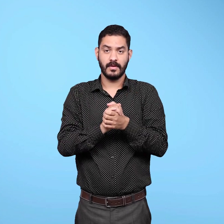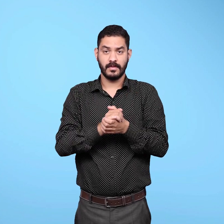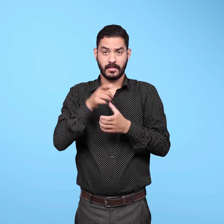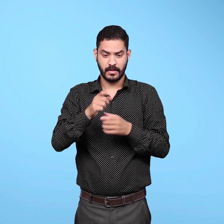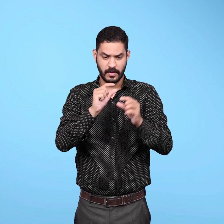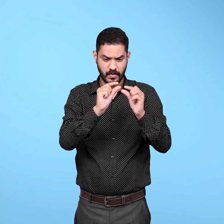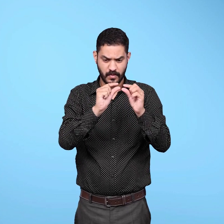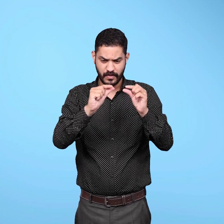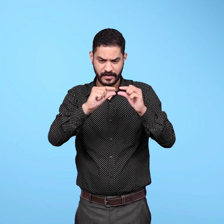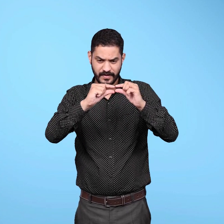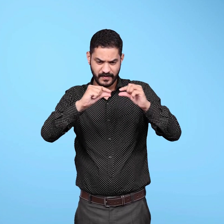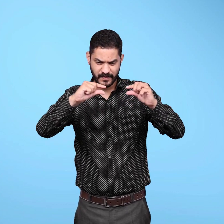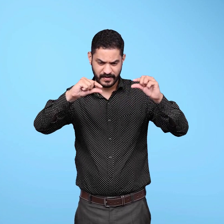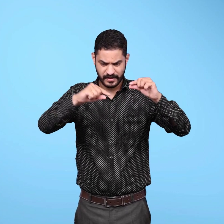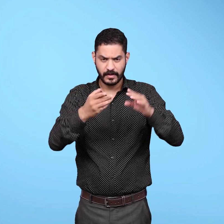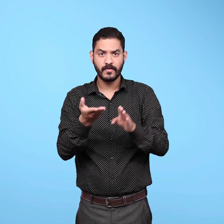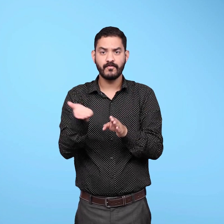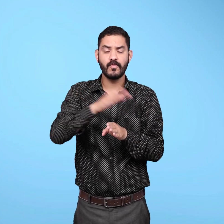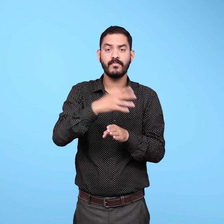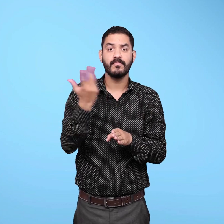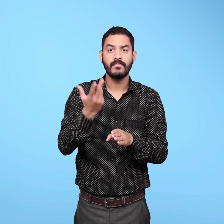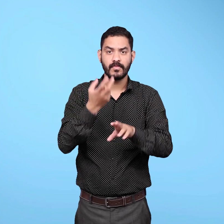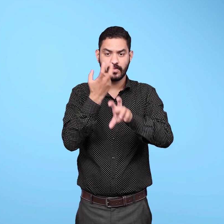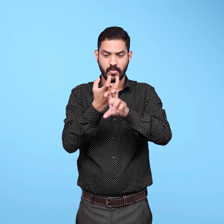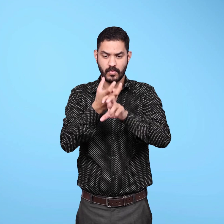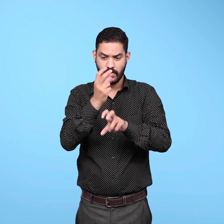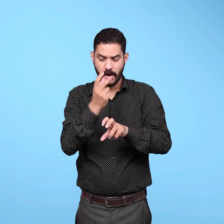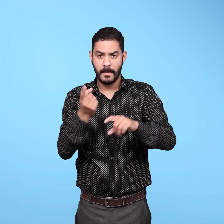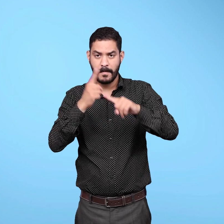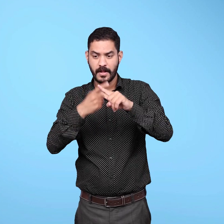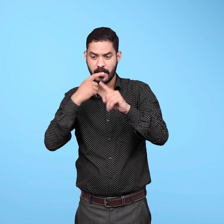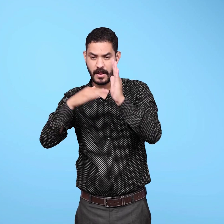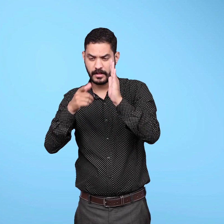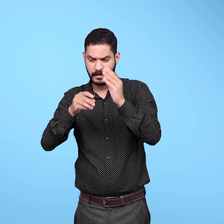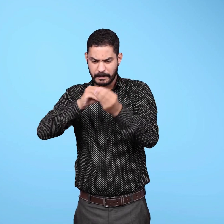There is plenty of evidence for the making of beads from semi-precious stones and glass.